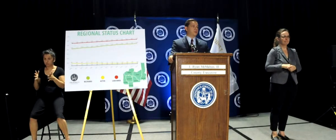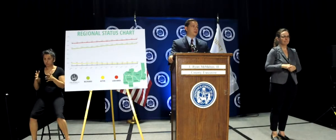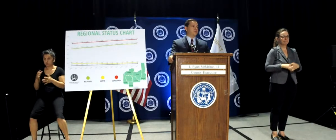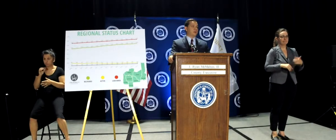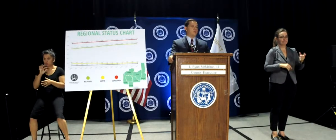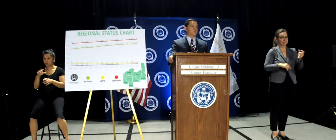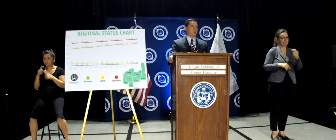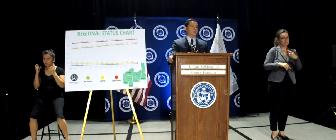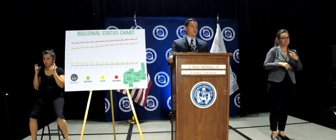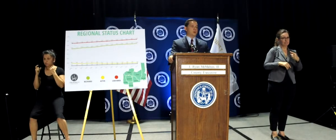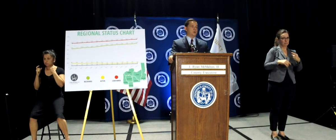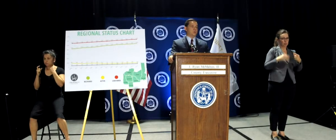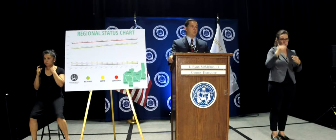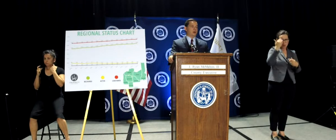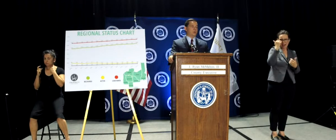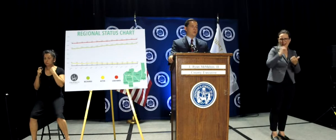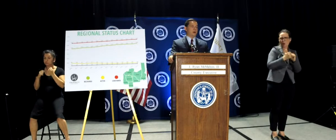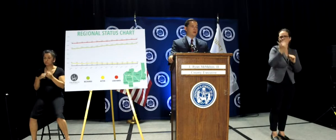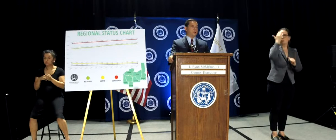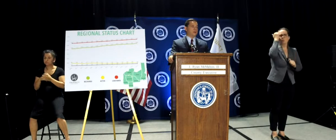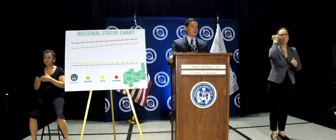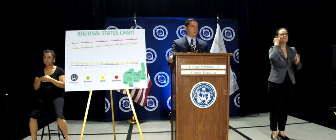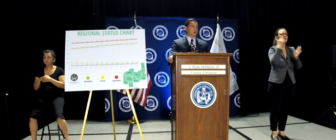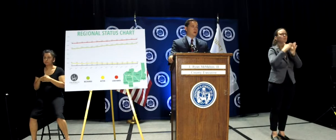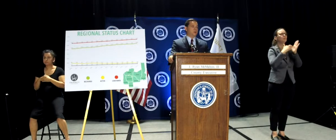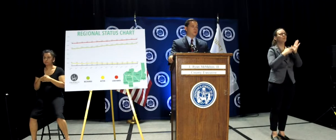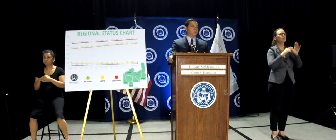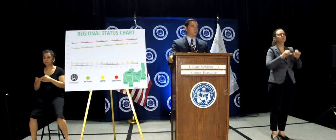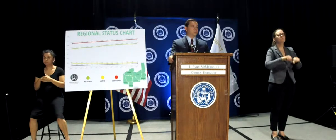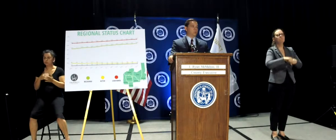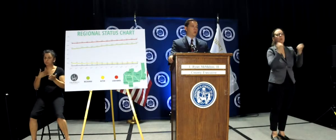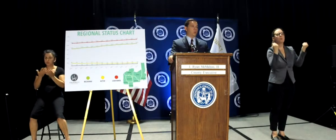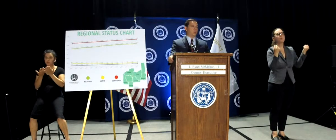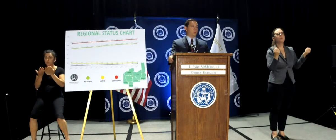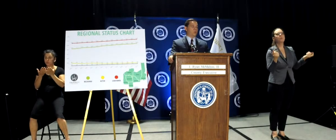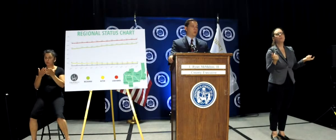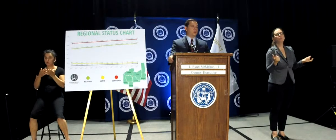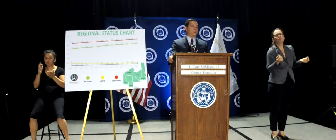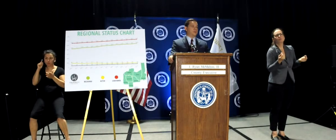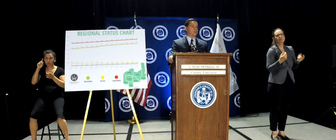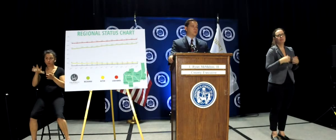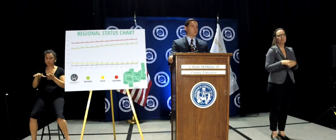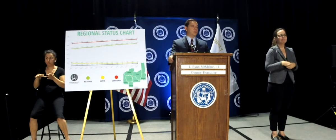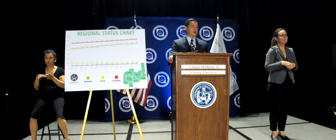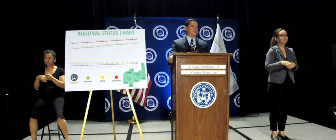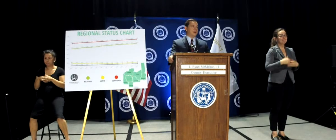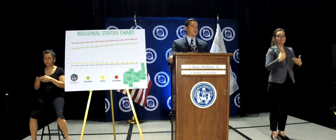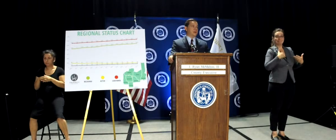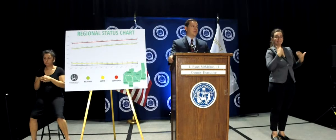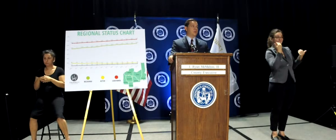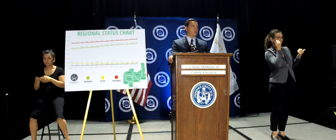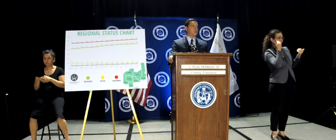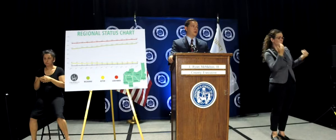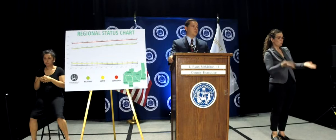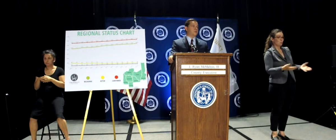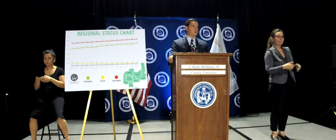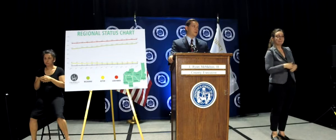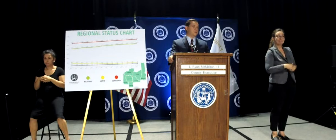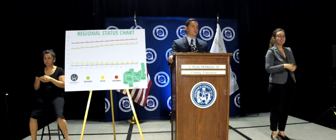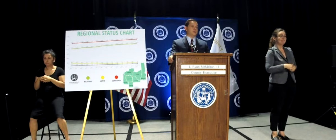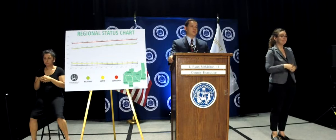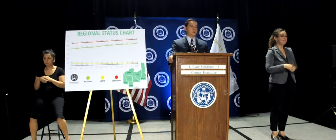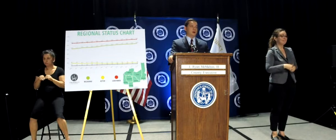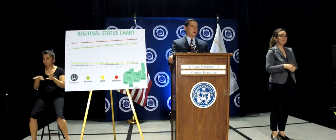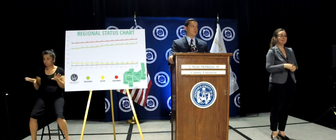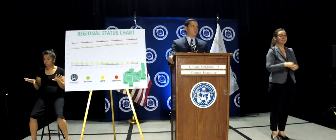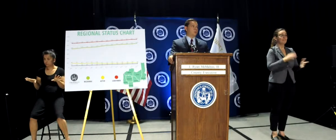have those details. I was more concerned with when I read about it, where were we related to contacts and how thorough was our